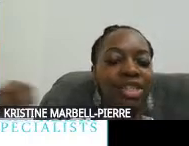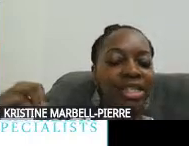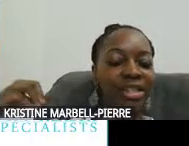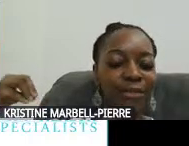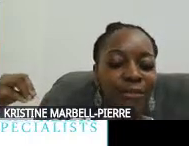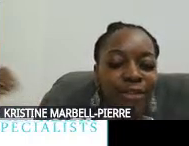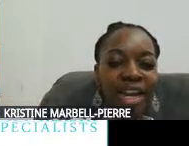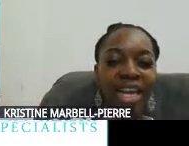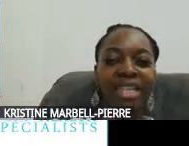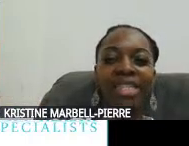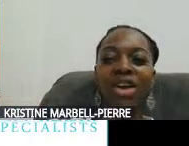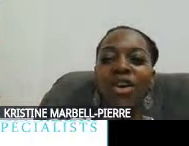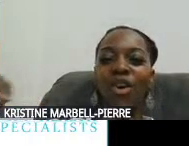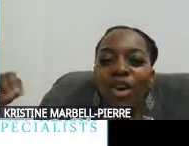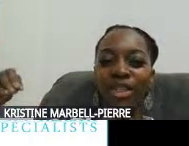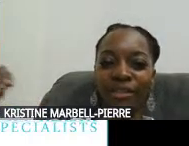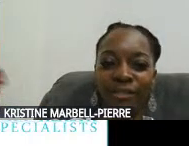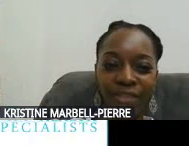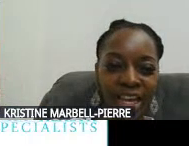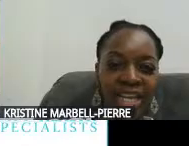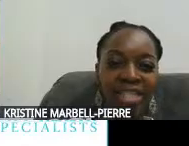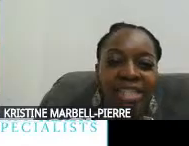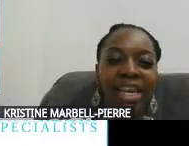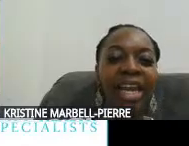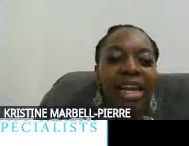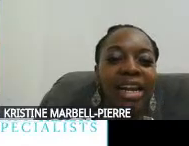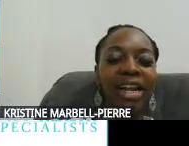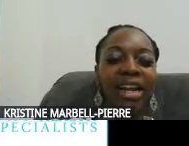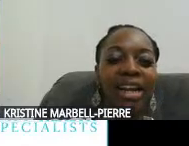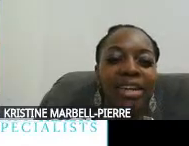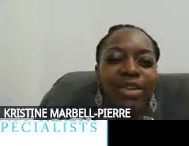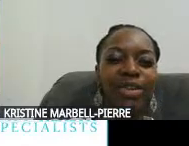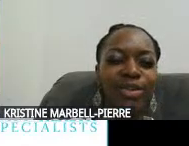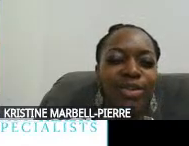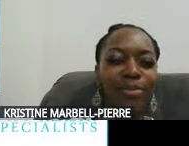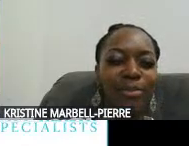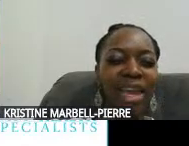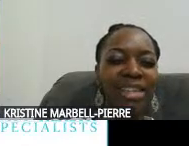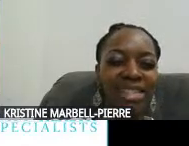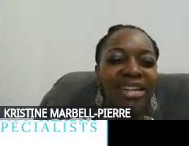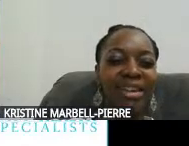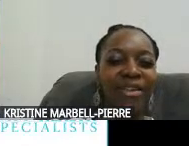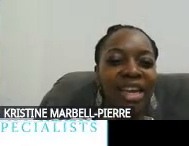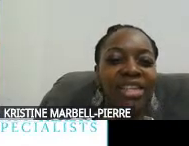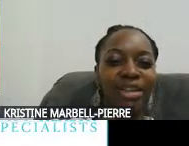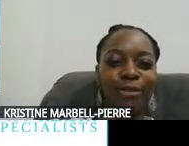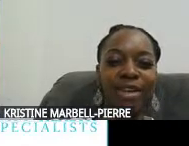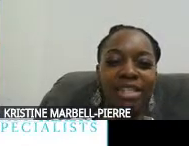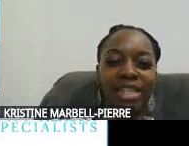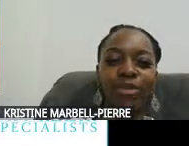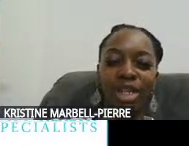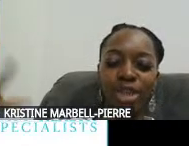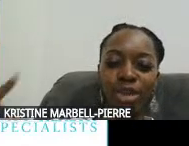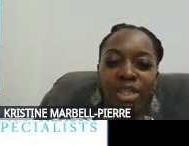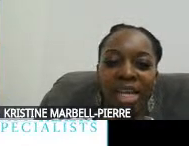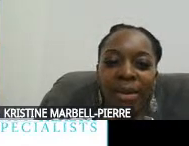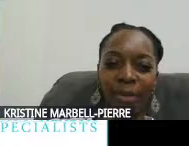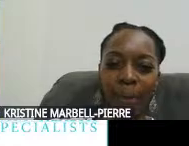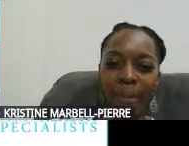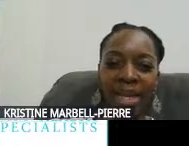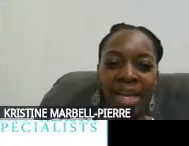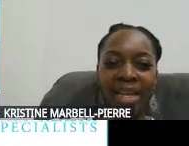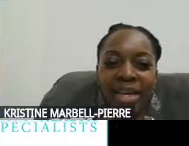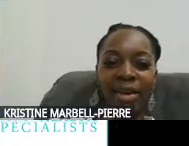it's just the phrase or the verse, can make significant difference in reducing